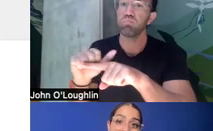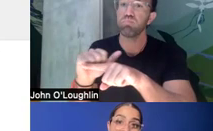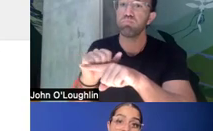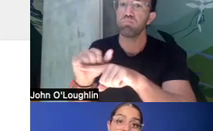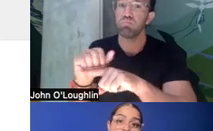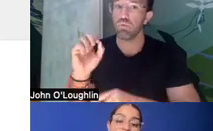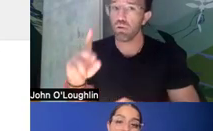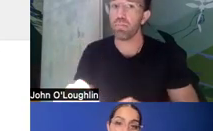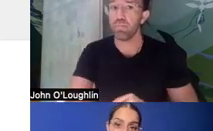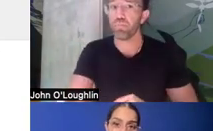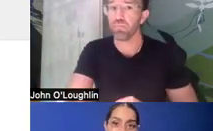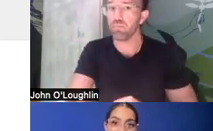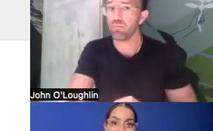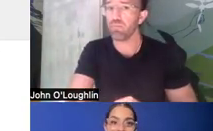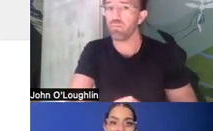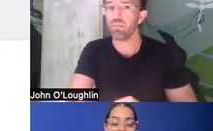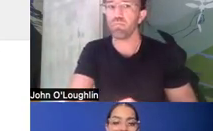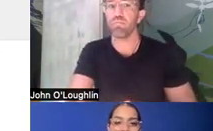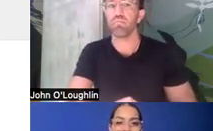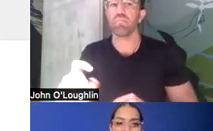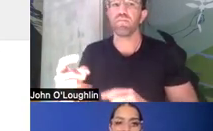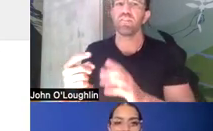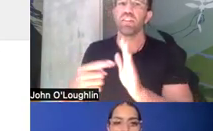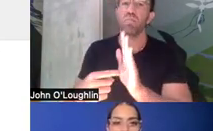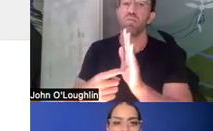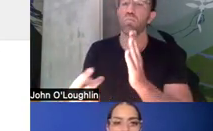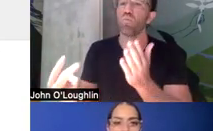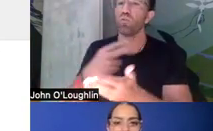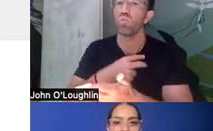it is good for you to be able to practice. All right.